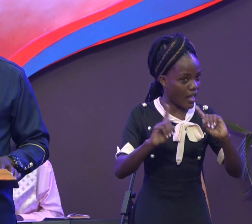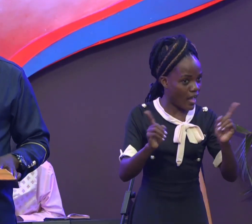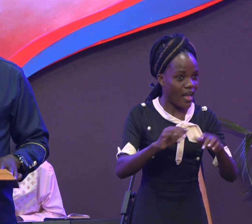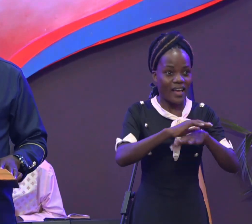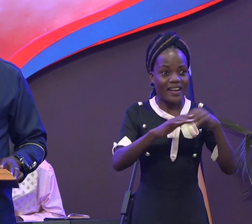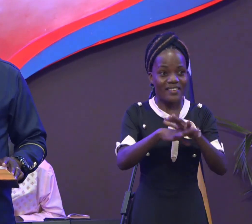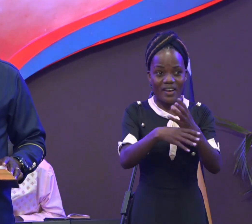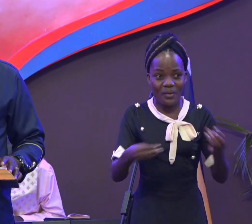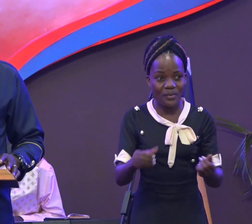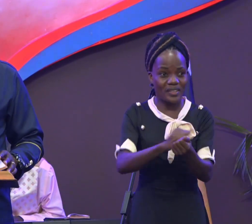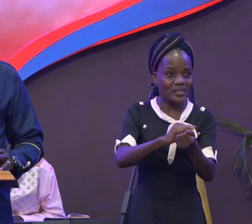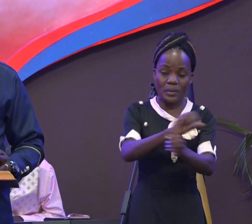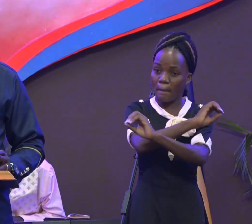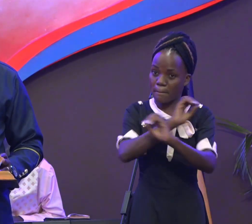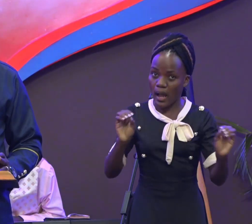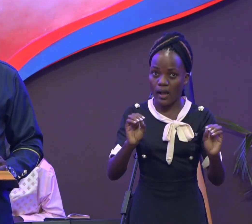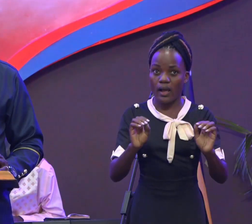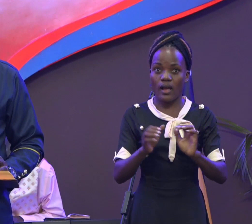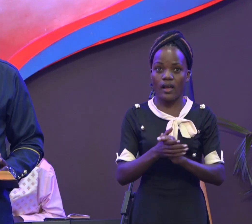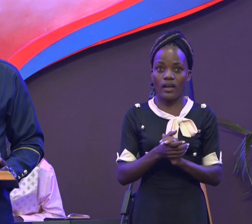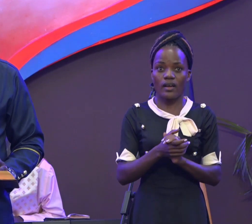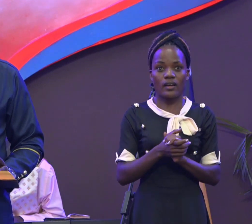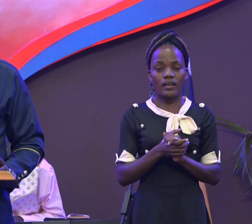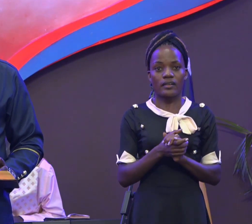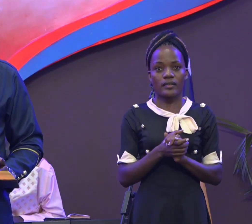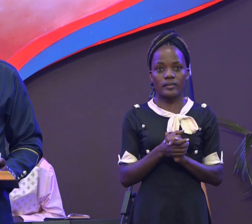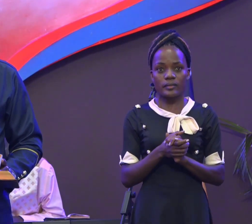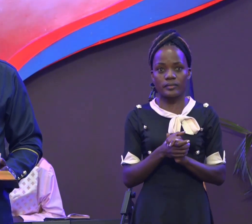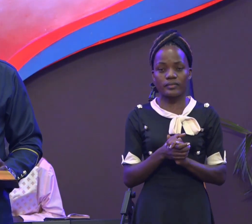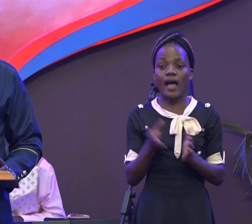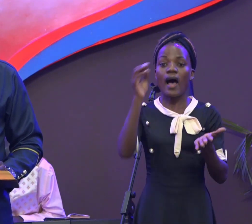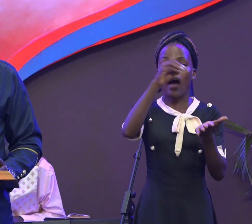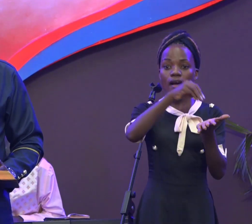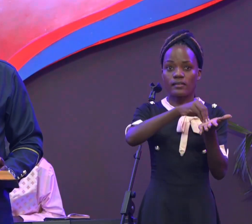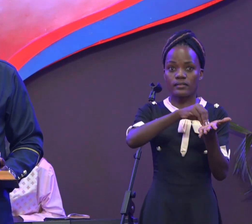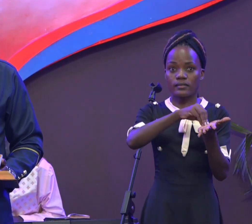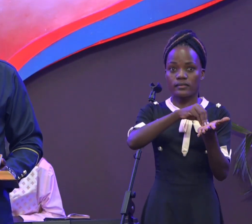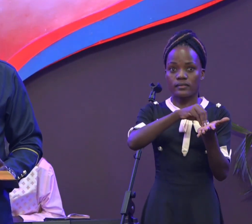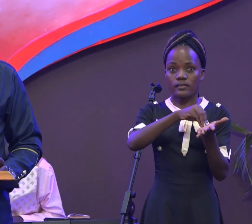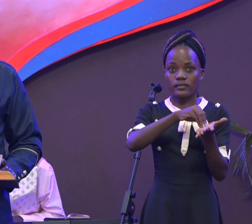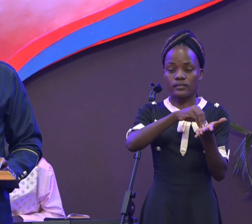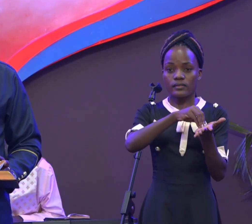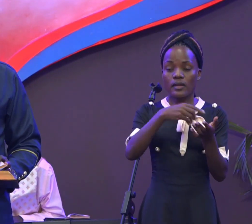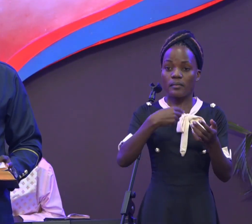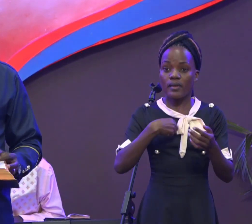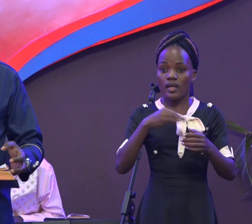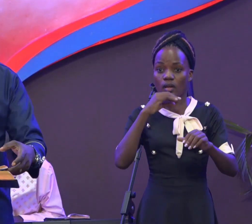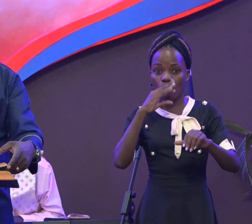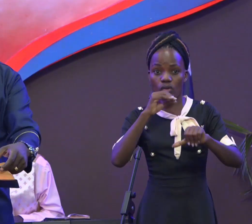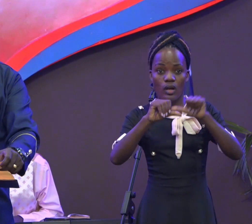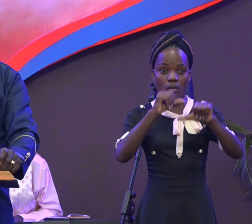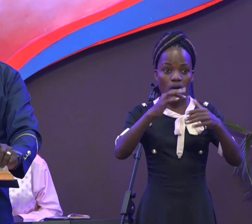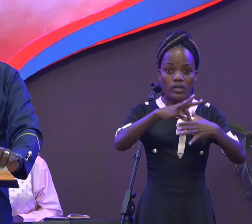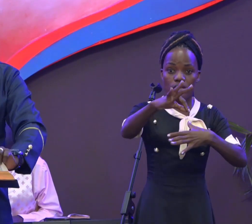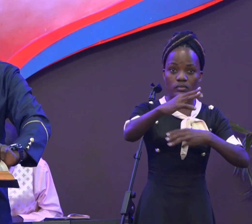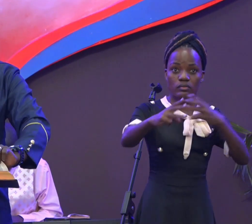it don't get corrupted, don't get threatened, they're eternal. Nchidamu. I repeat it. Ngambe ensi y'omwoyo. I mean